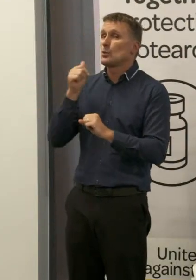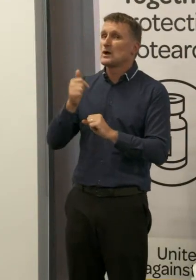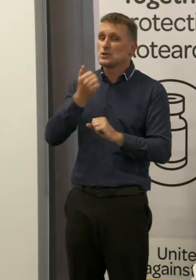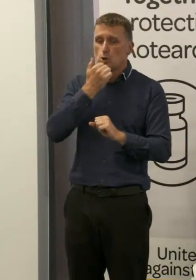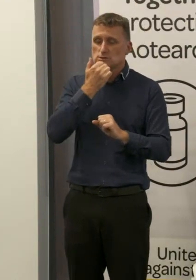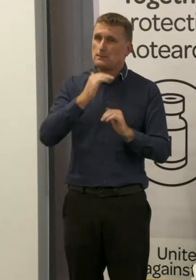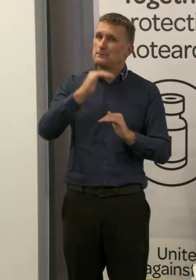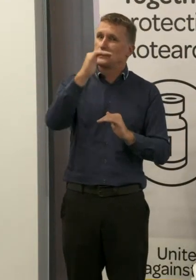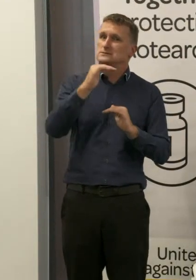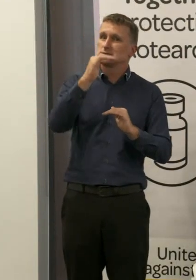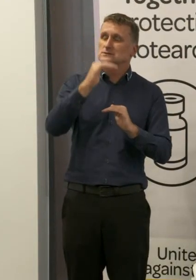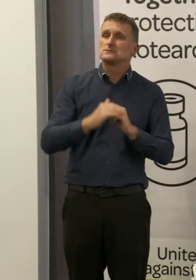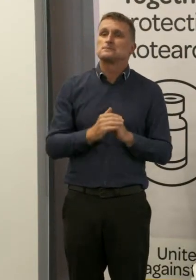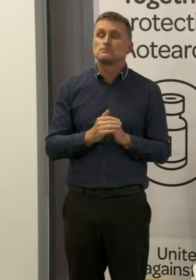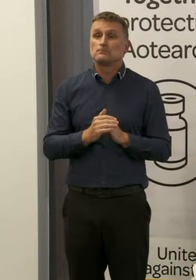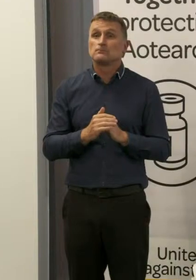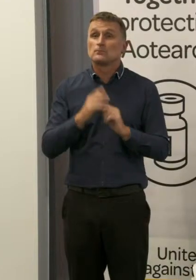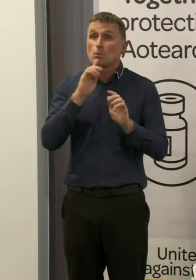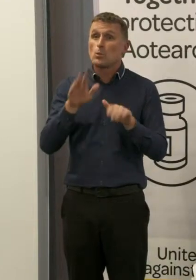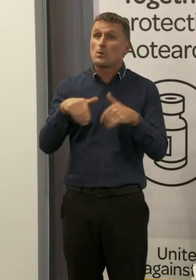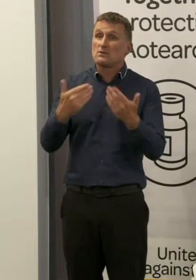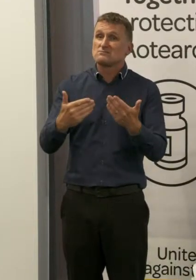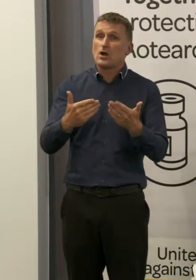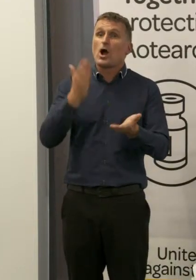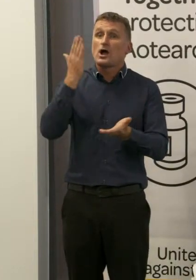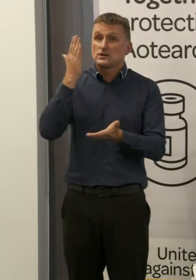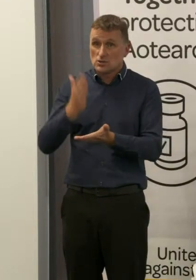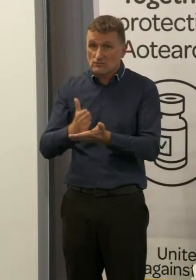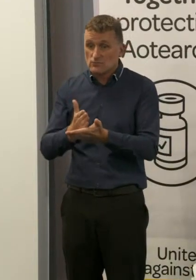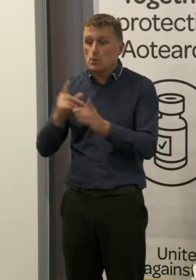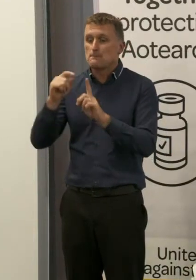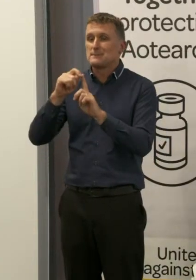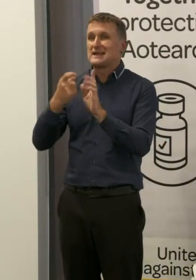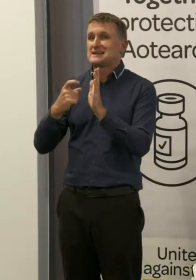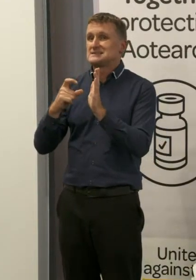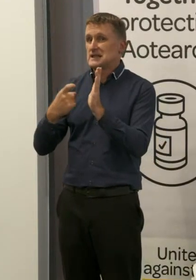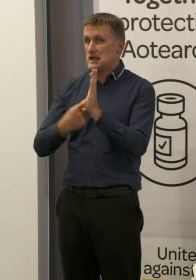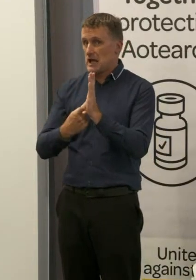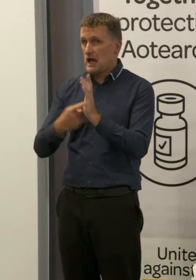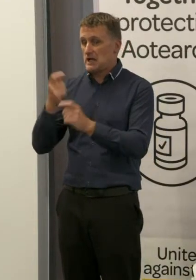to provide both the confirmed cases through PCR testing. We